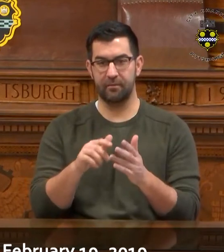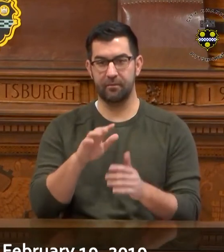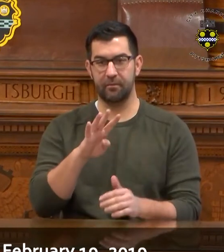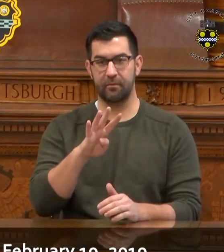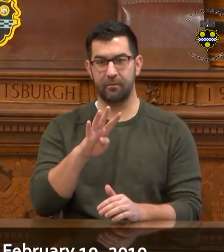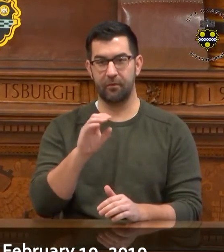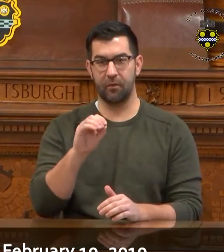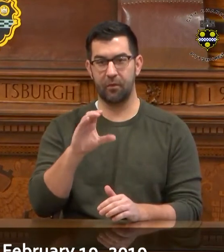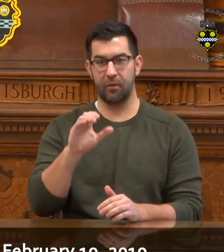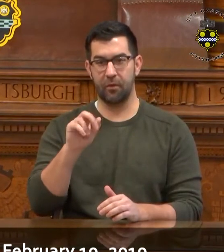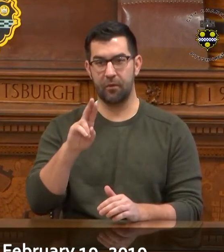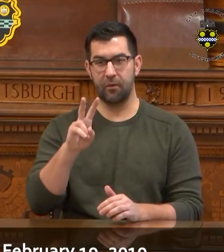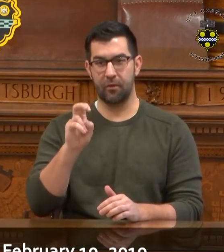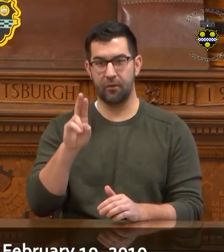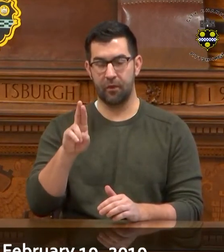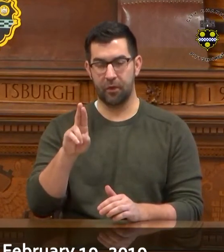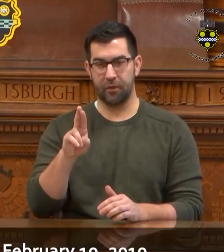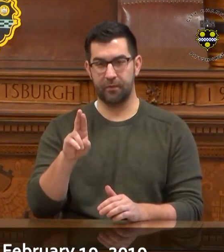40 Carver,